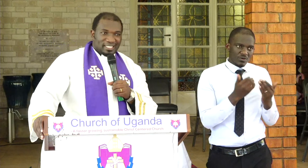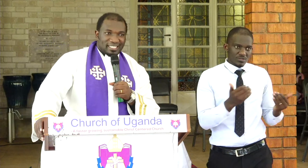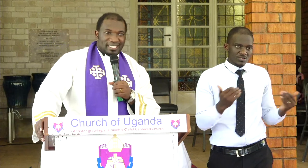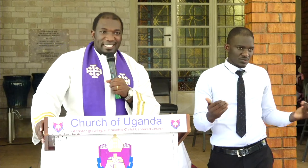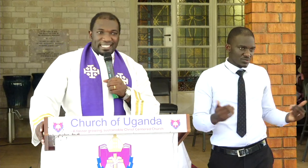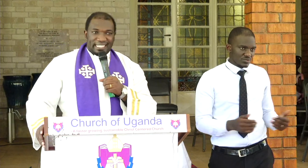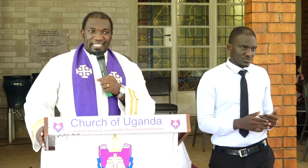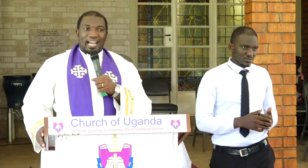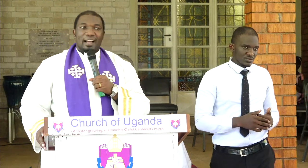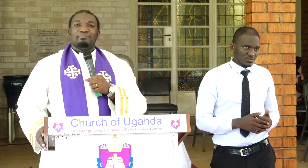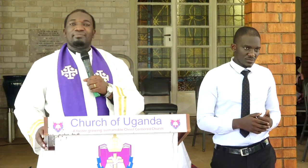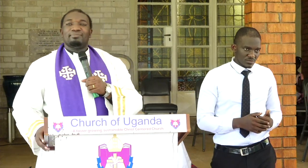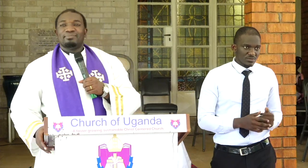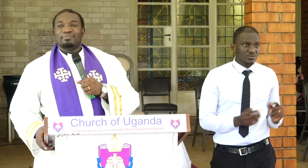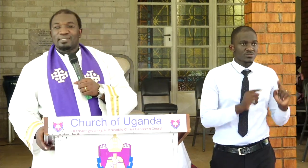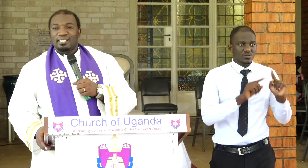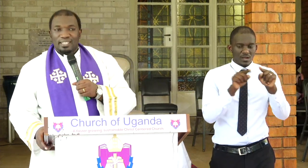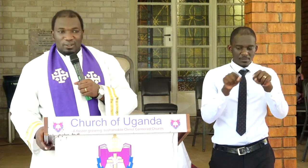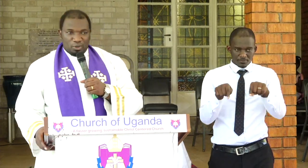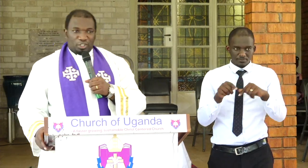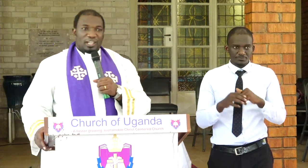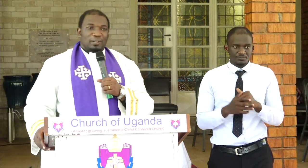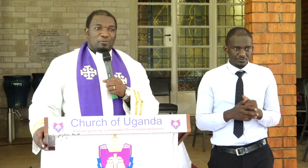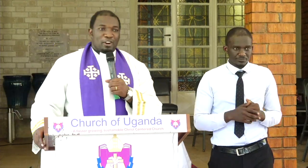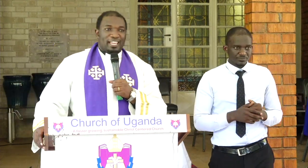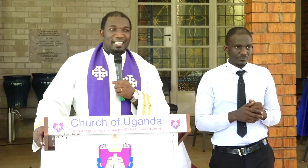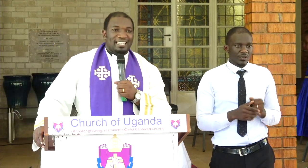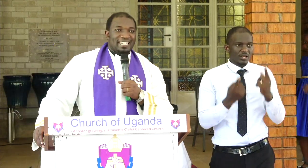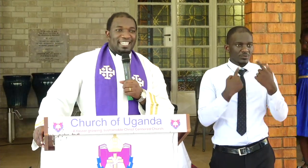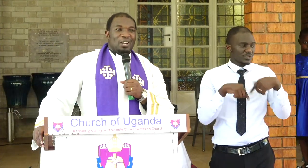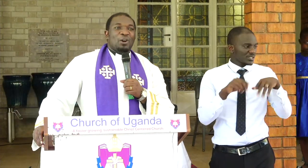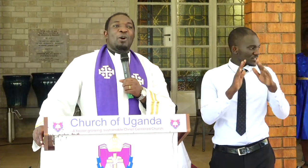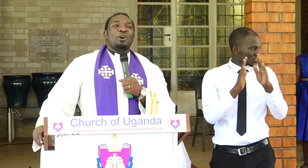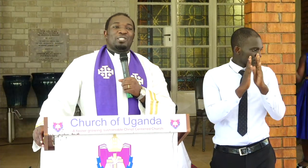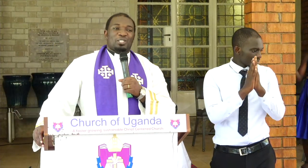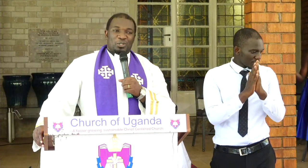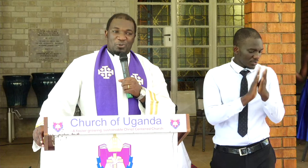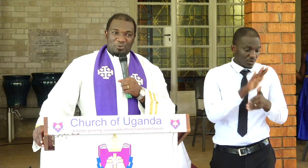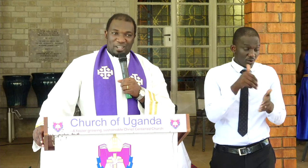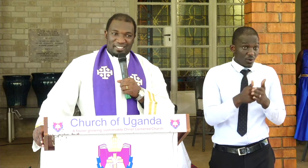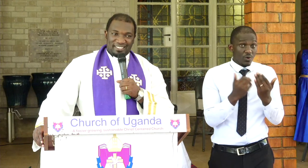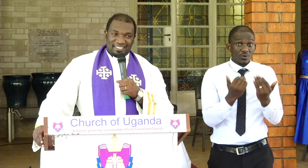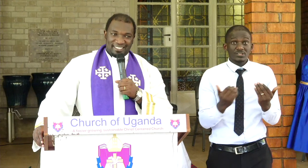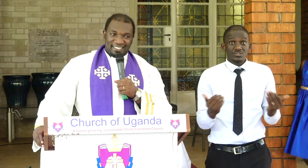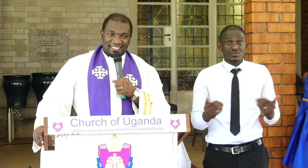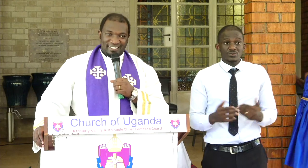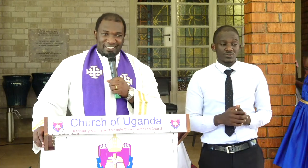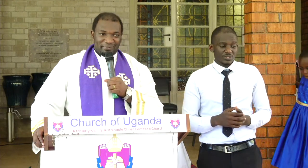all the children to come. And we shall pray.